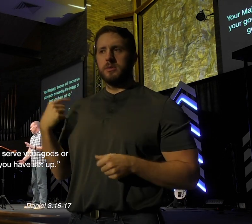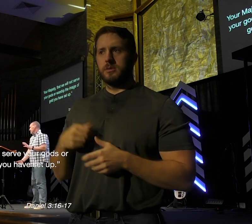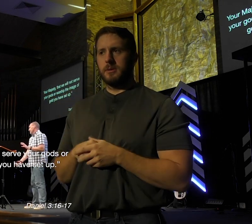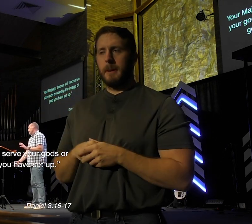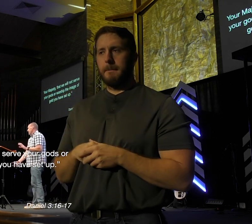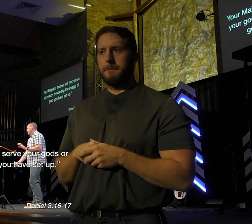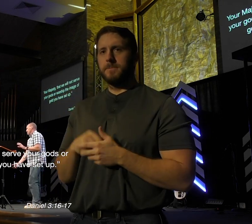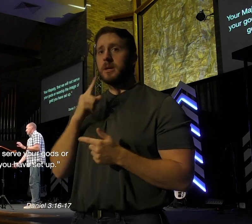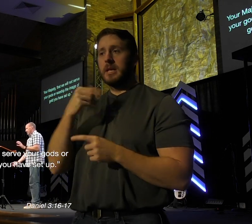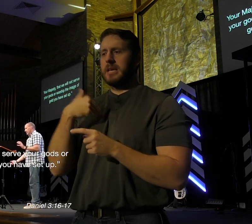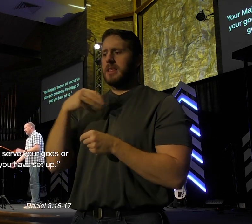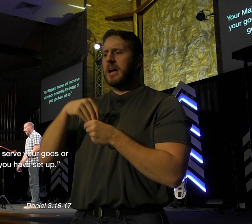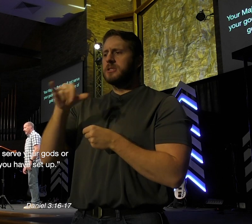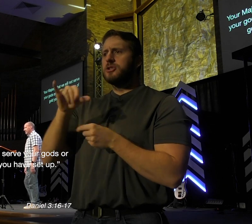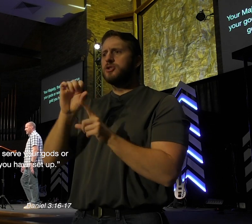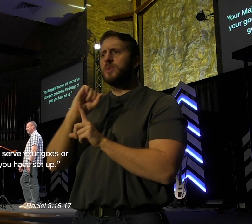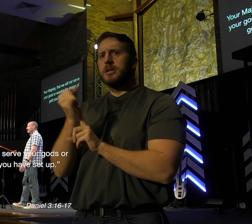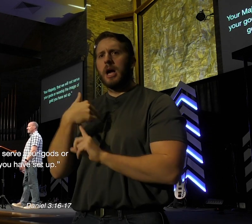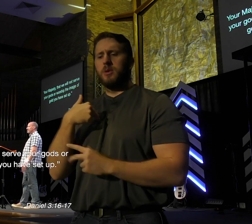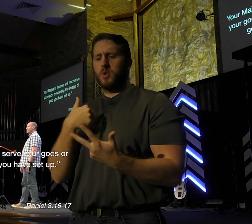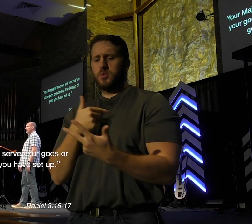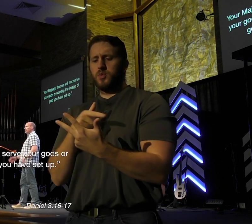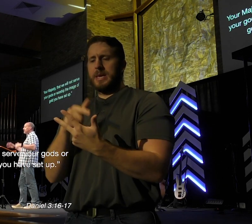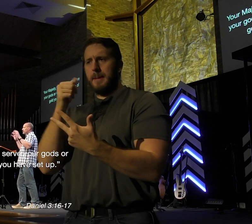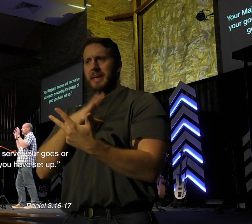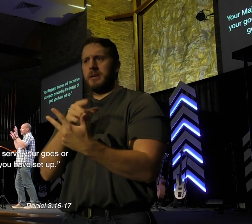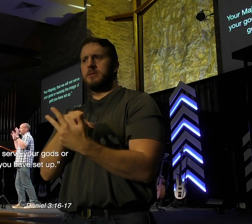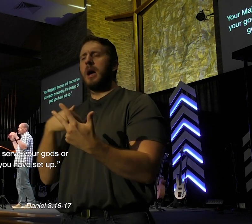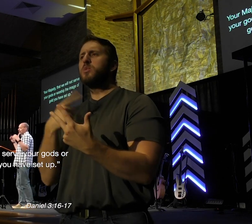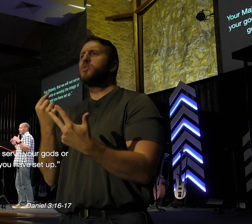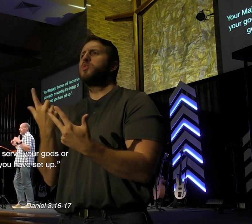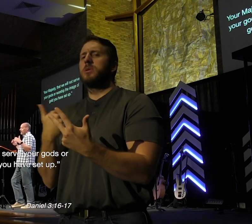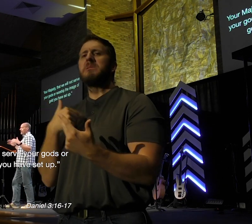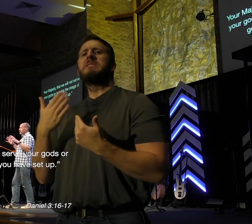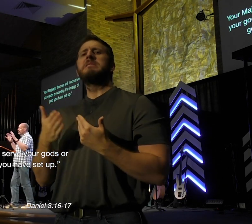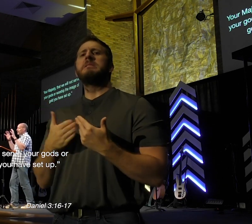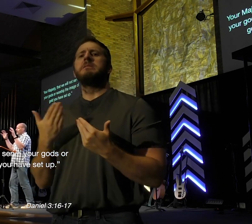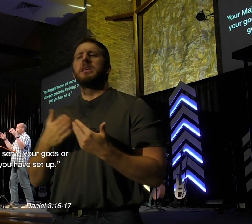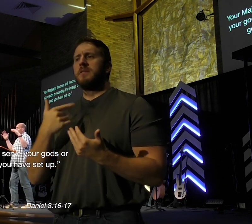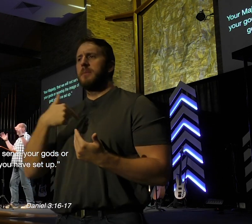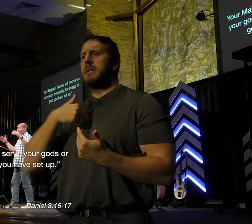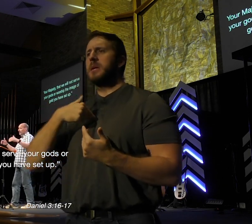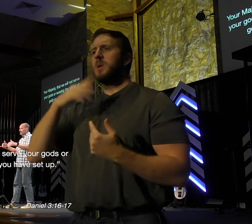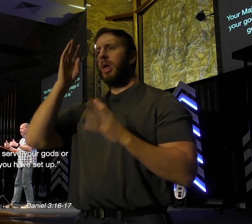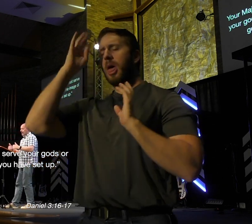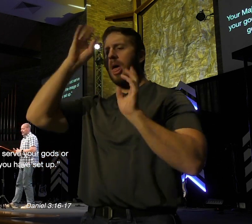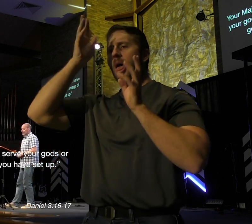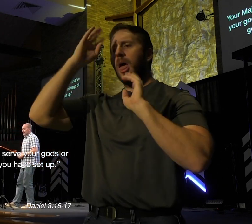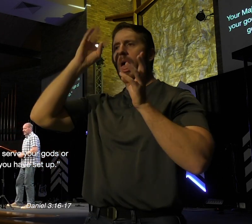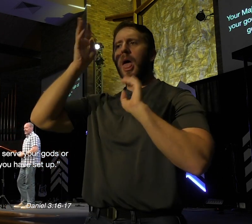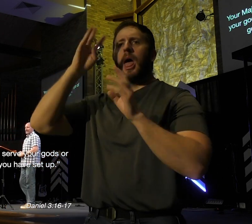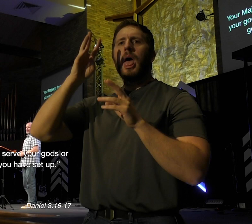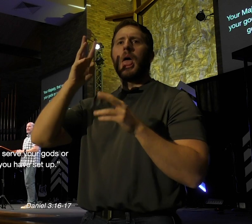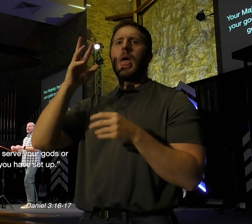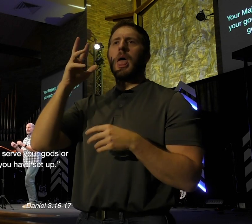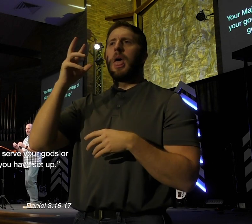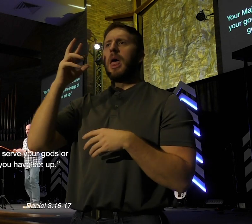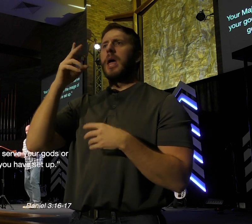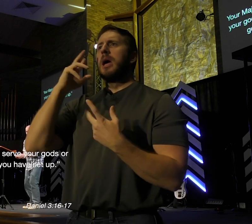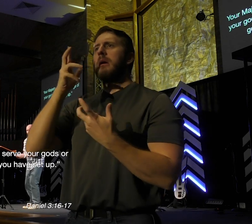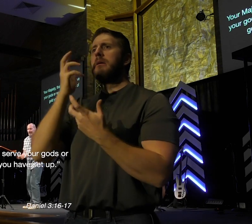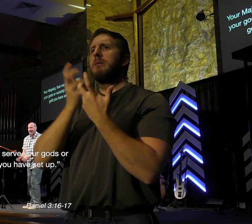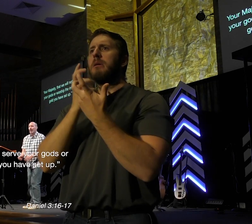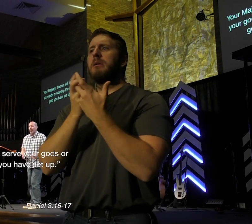that situation if I was those three guys? It would be so easy for me to come up with all kinds of rationalizations